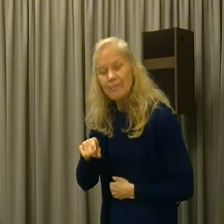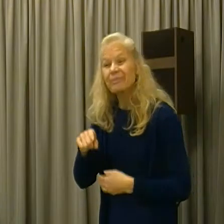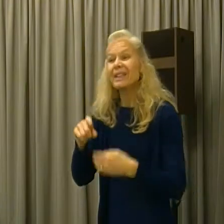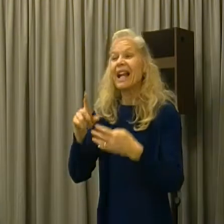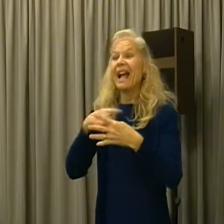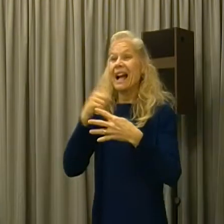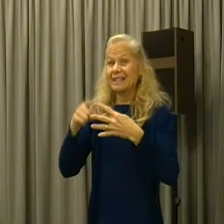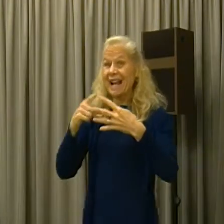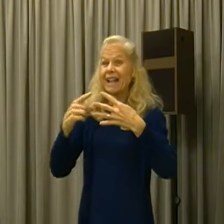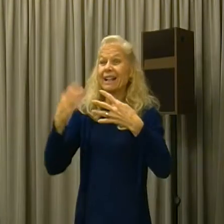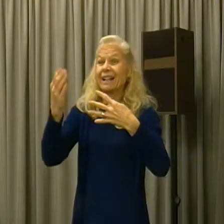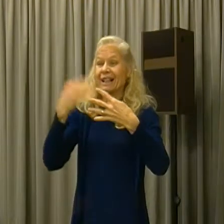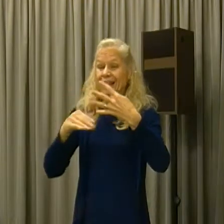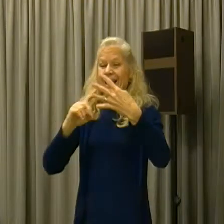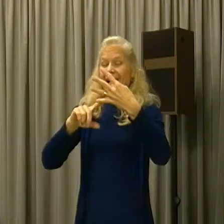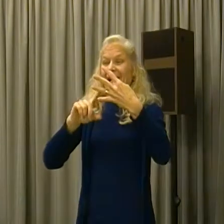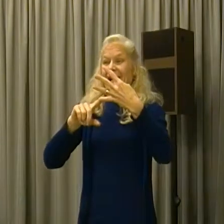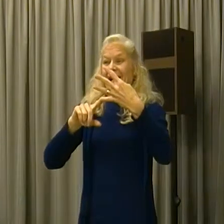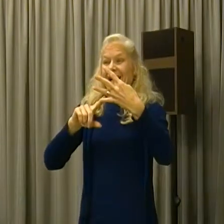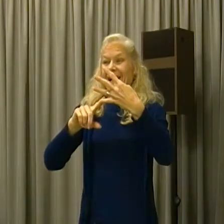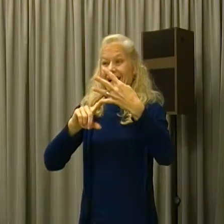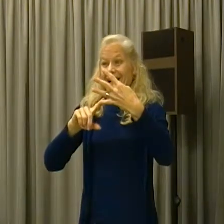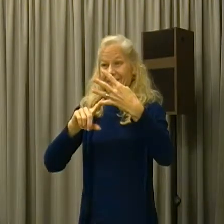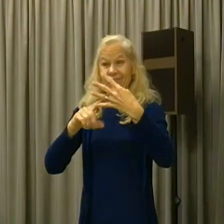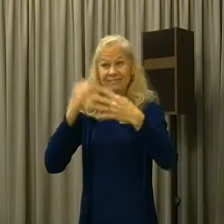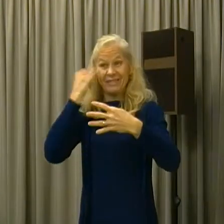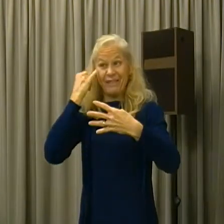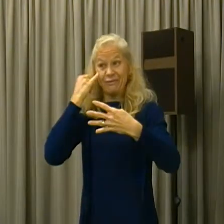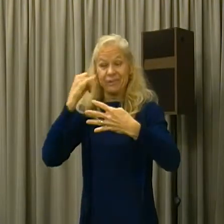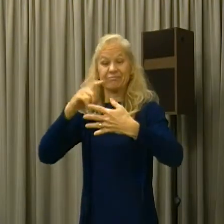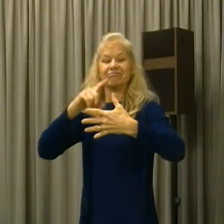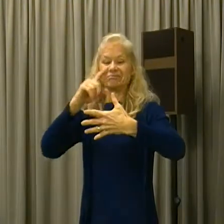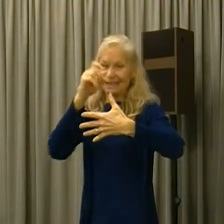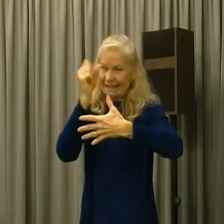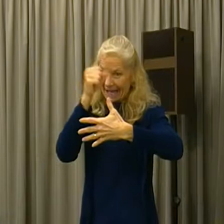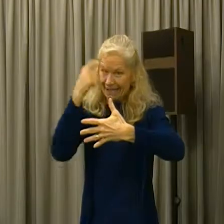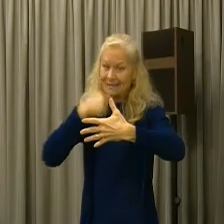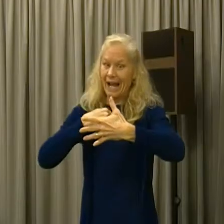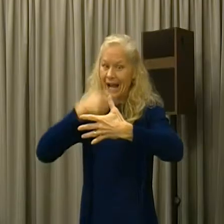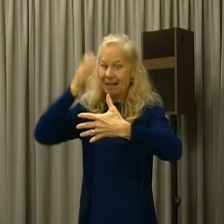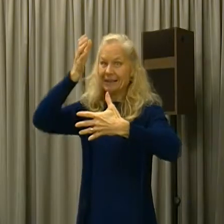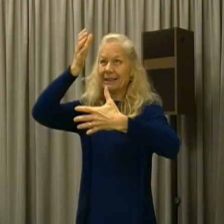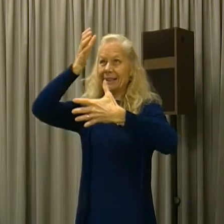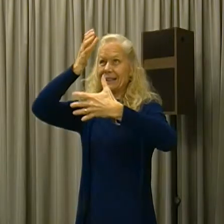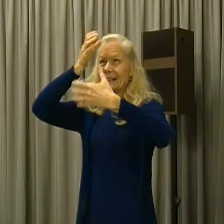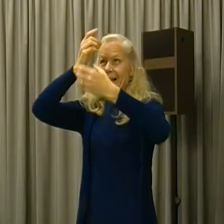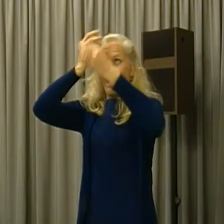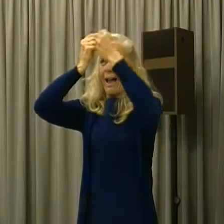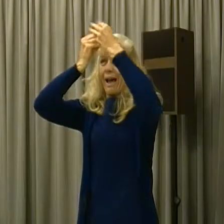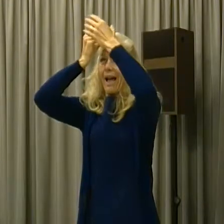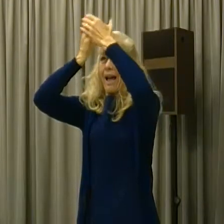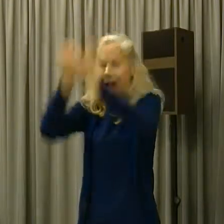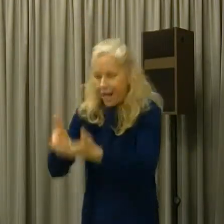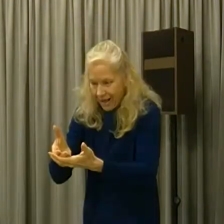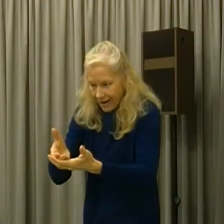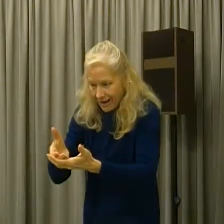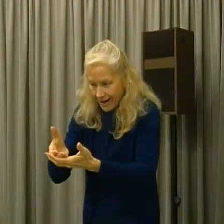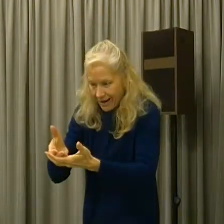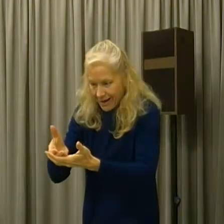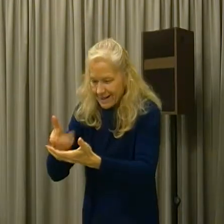I was just going to say that because I was mad. I'm going to get back at them because, you know, they said something, I heard they said something bad